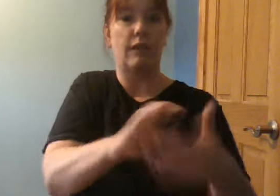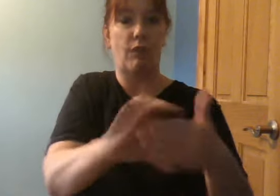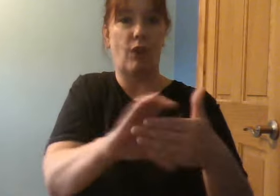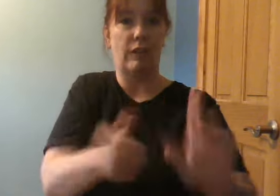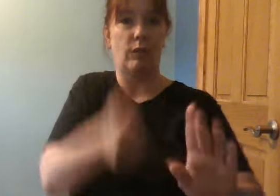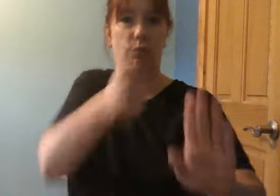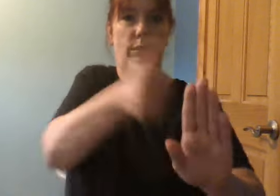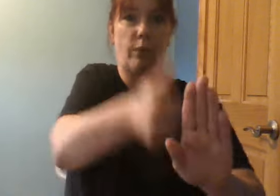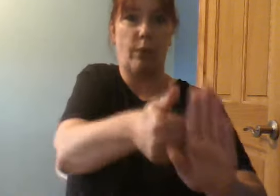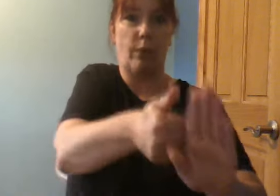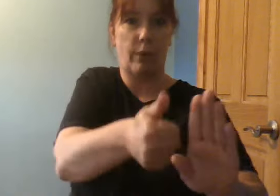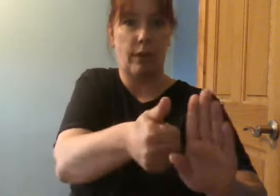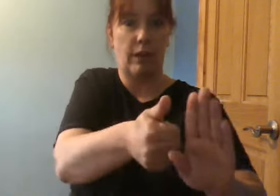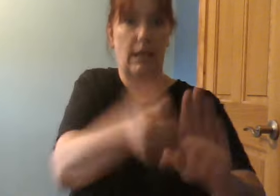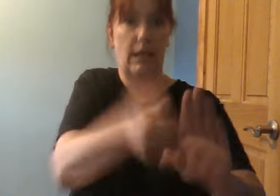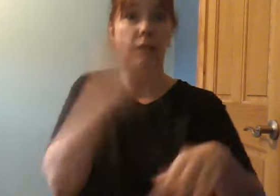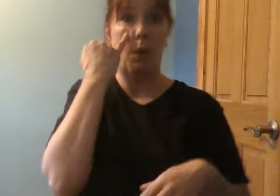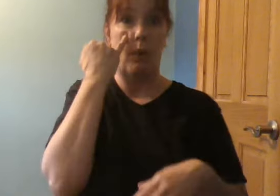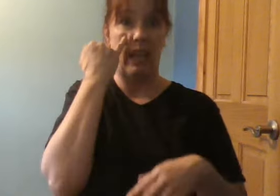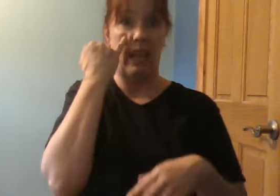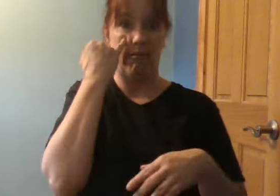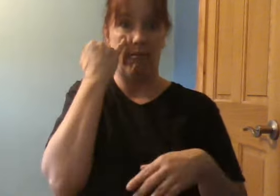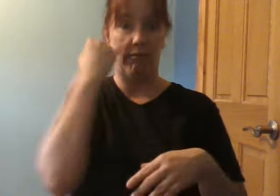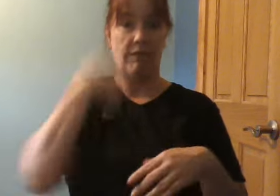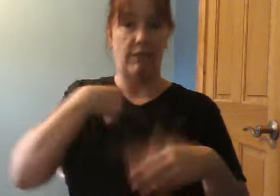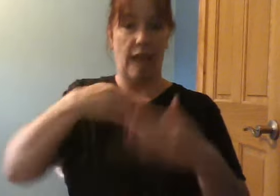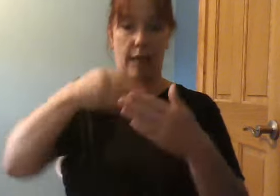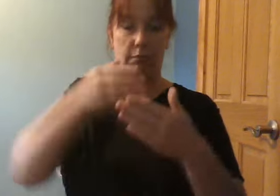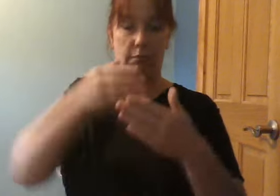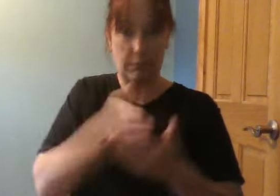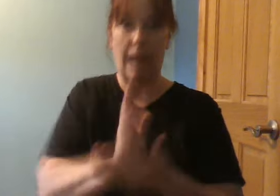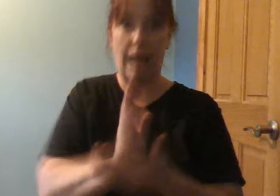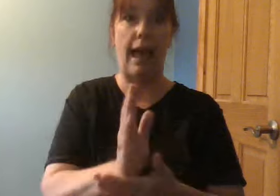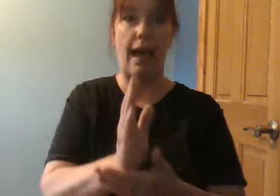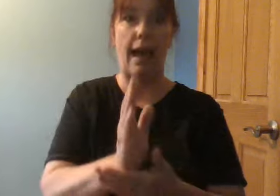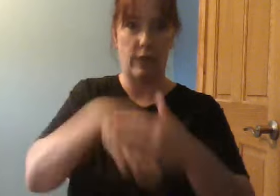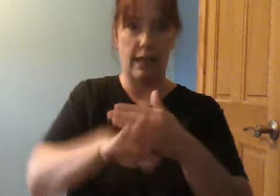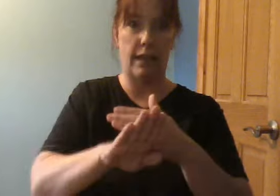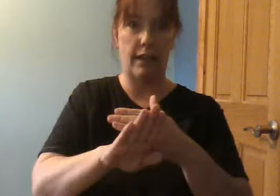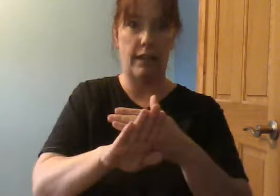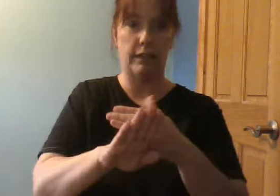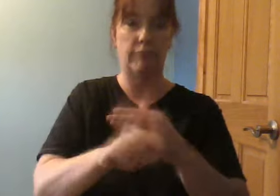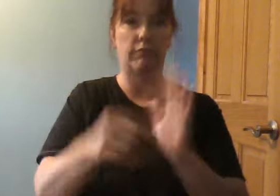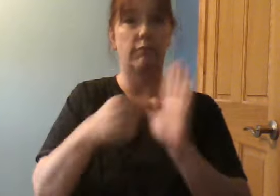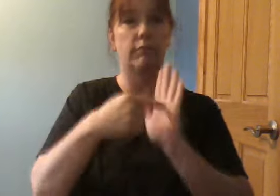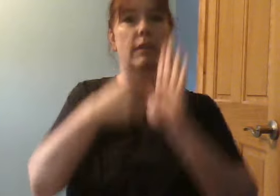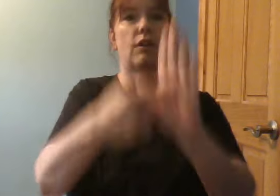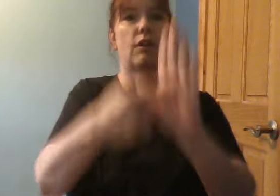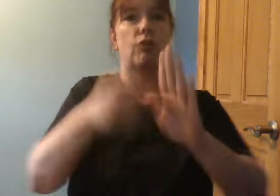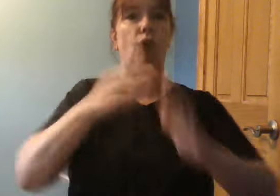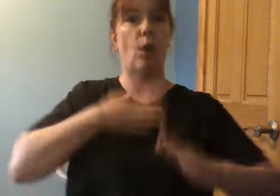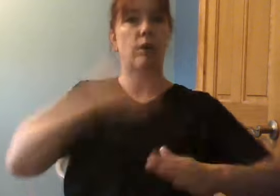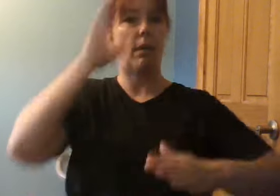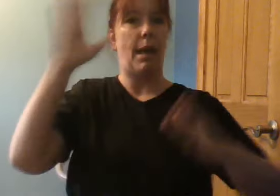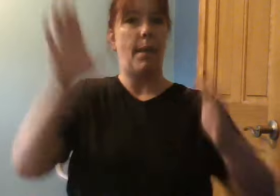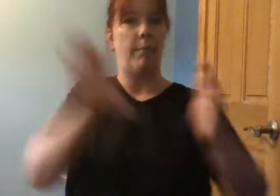door, and if I am allowed in, it shows my picture. If I'm not allowed in, it shows a red cross. It doesn't disclose any other information. It has to have no special gadgets. That can only